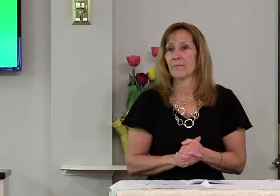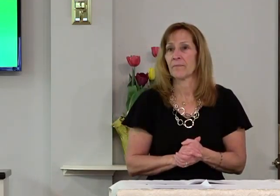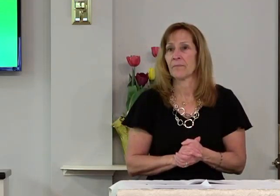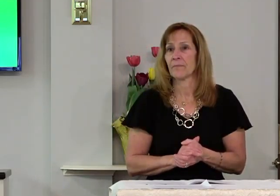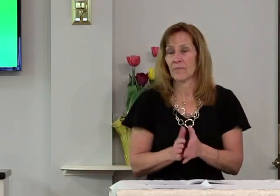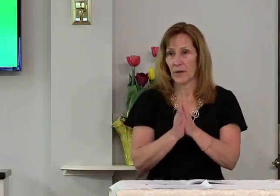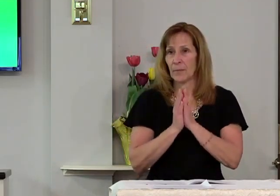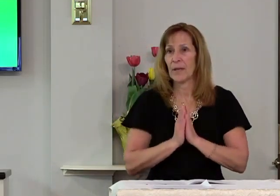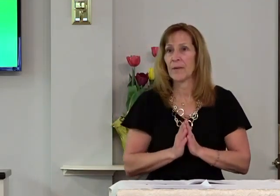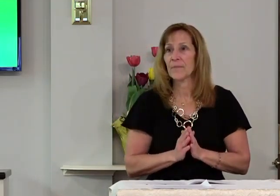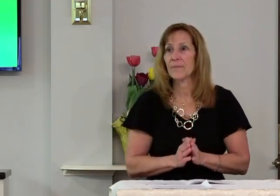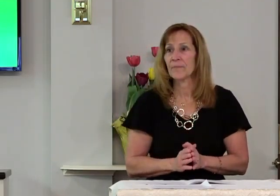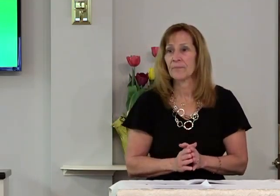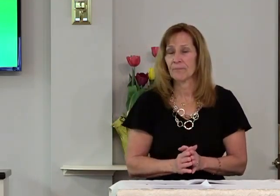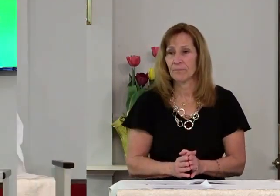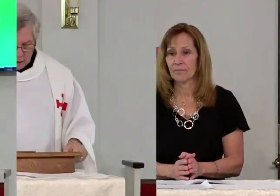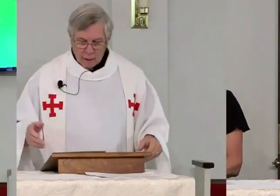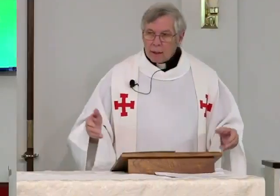amen